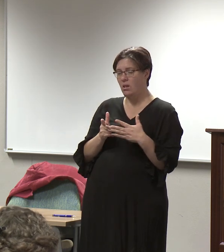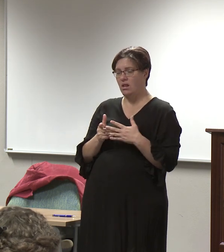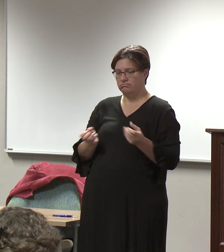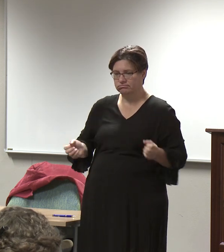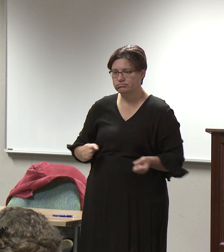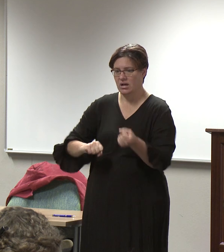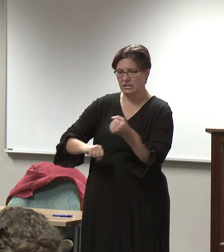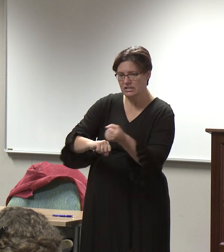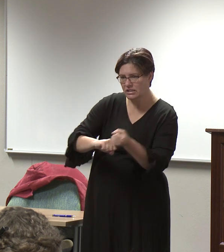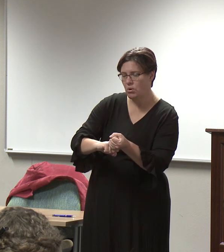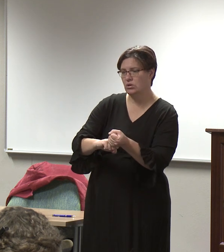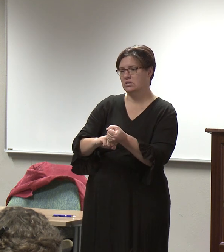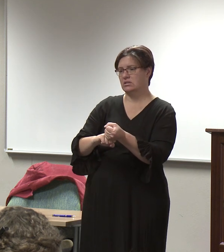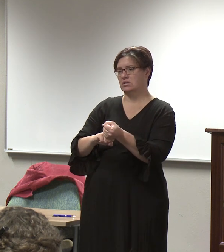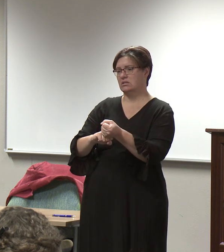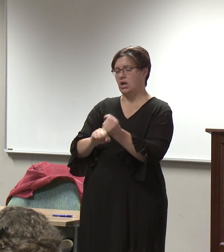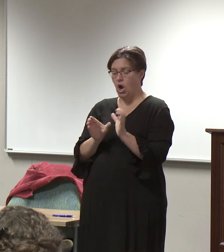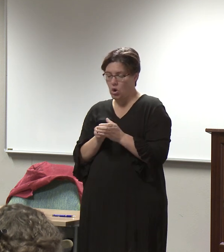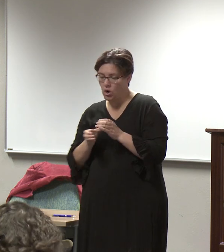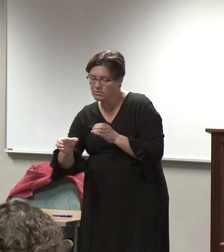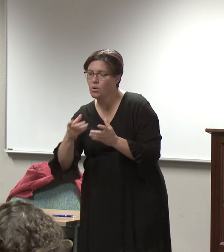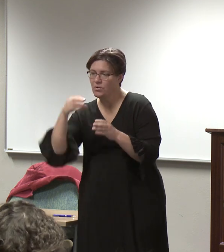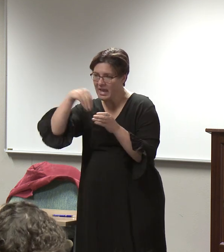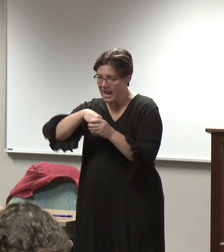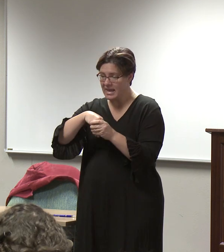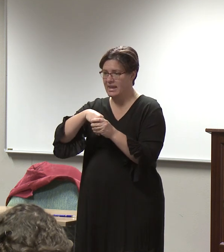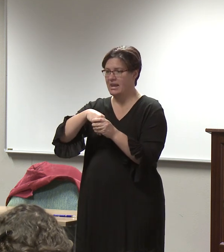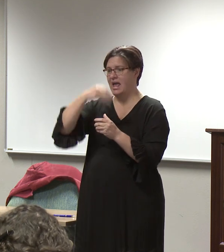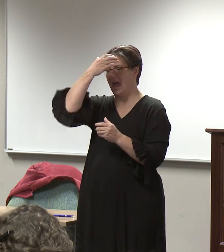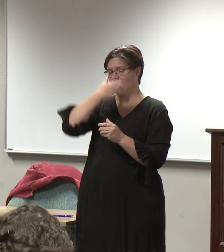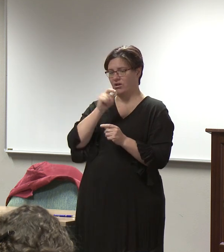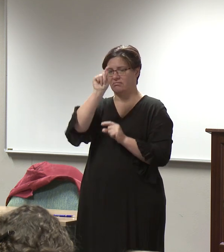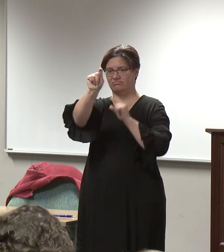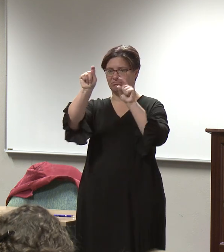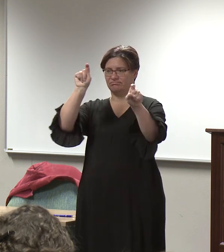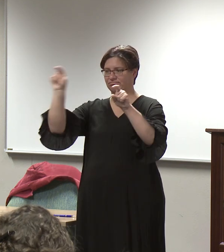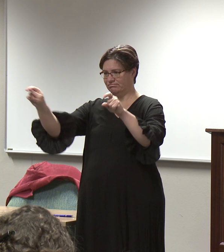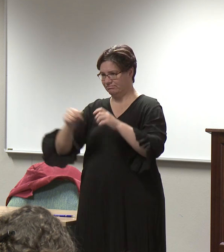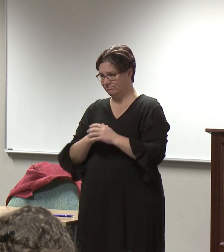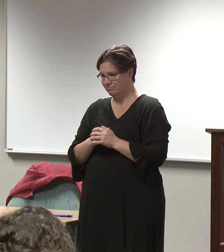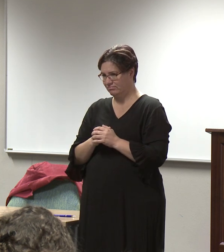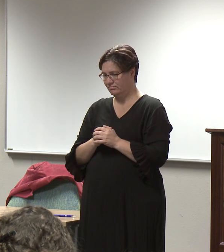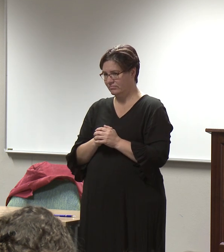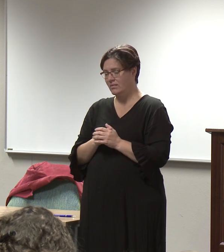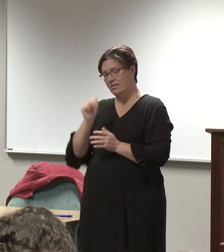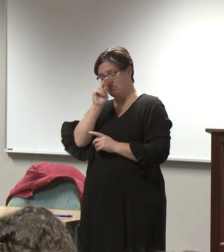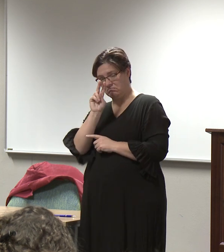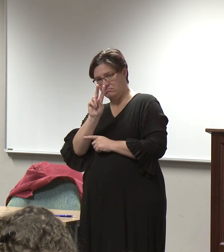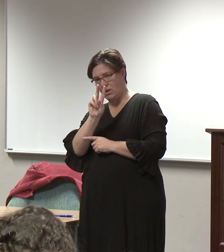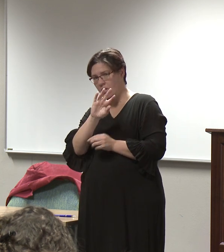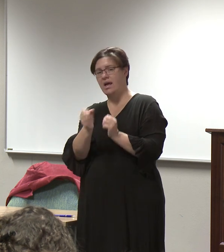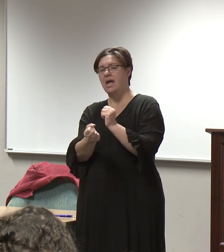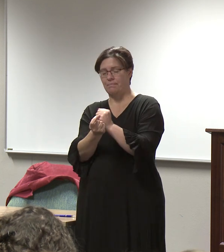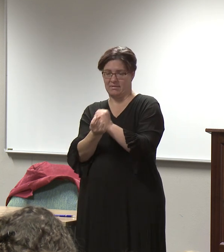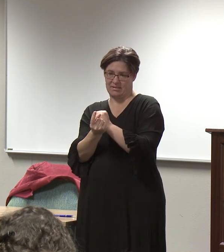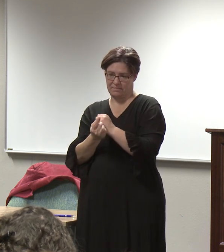colonialism to less developed countries in Africa. So this kind of a prospect that I see coming